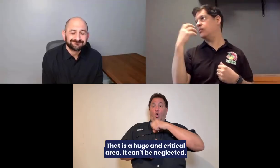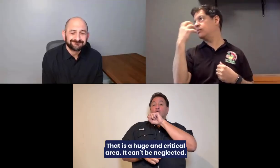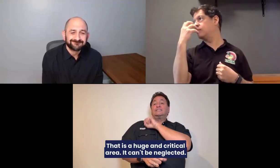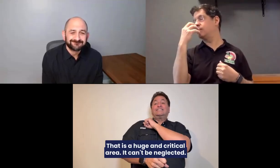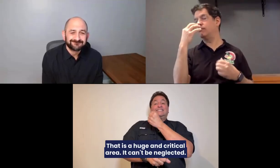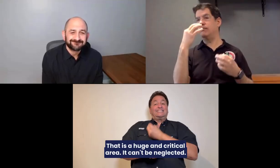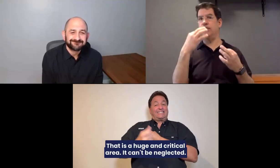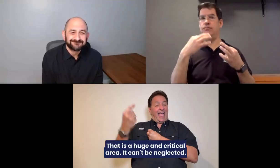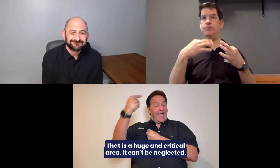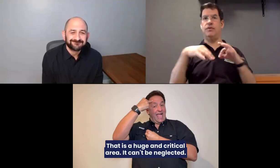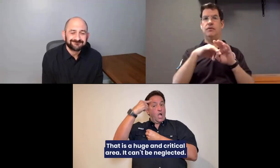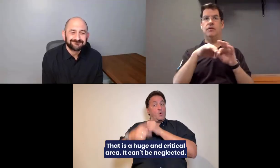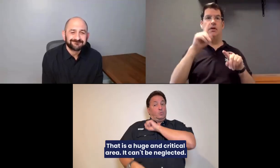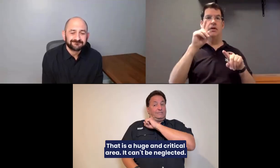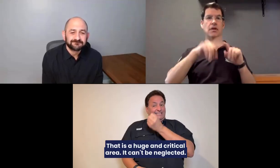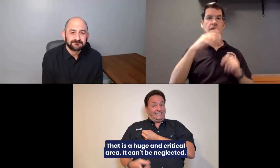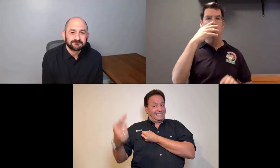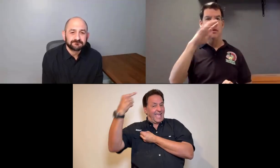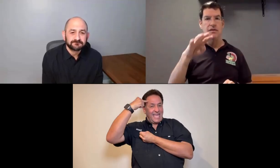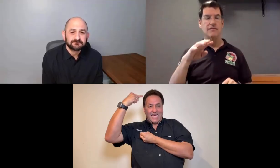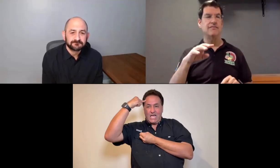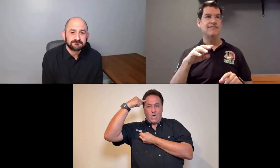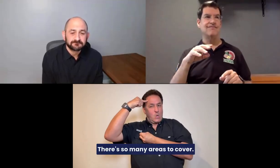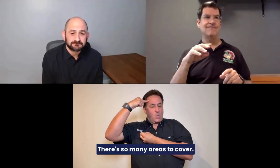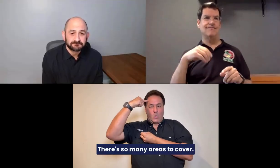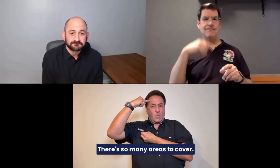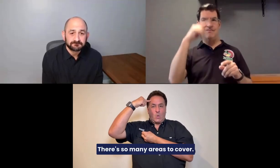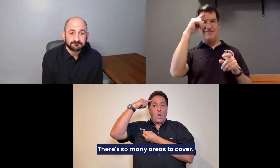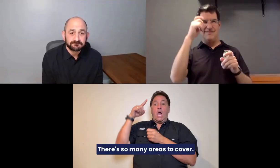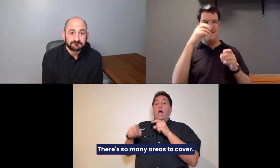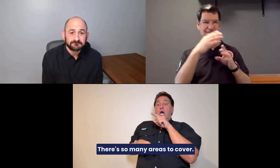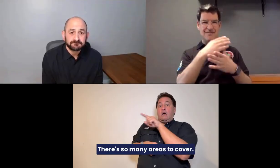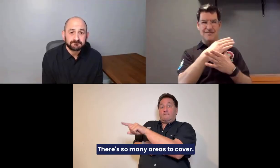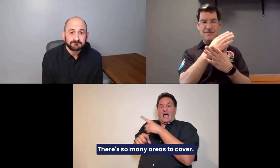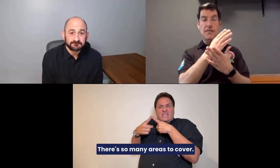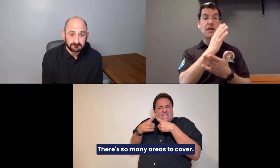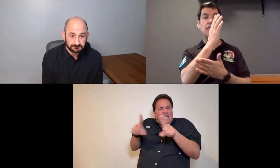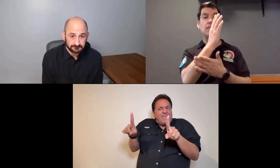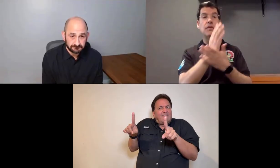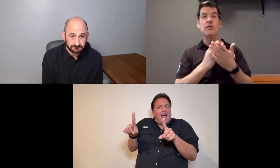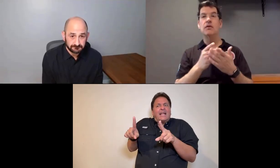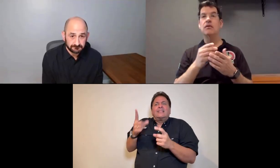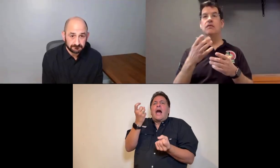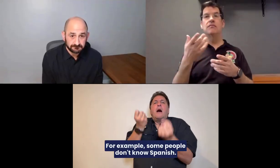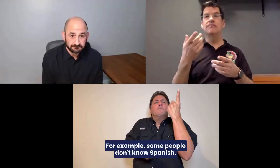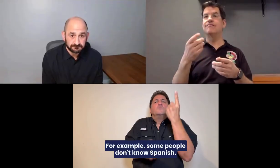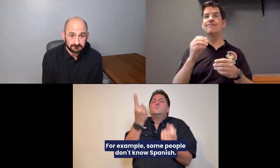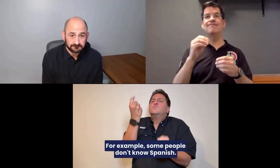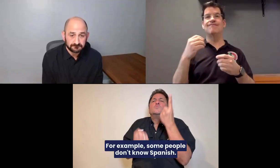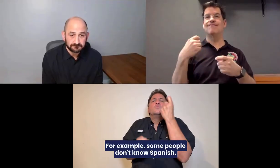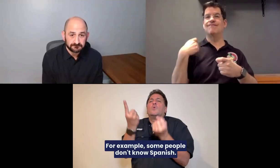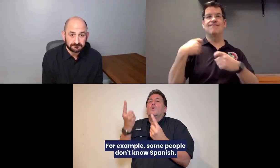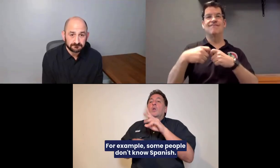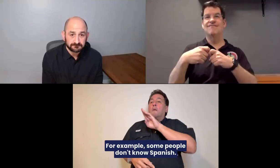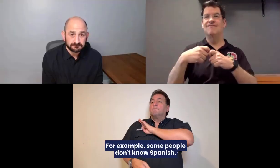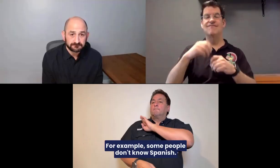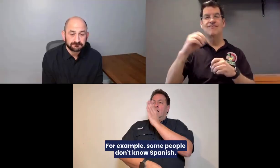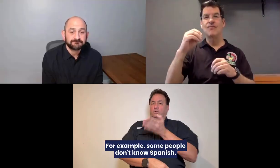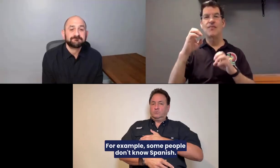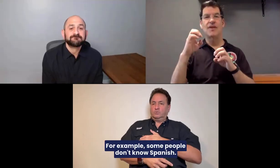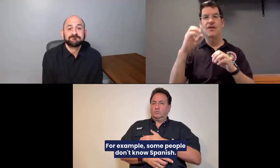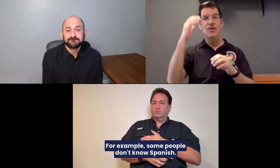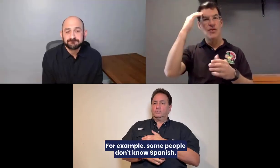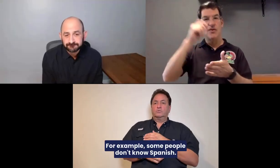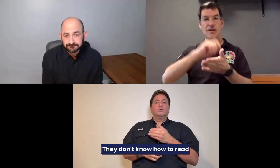critical area. It can't be neglected. There's so many areas to cover. For example, some people don't